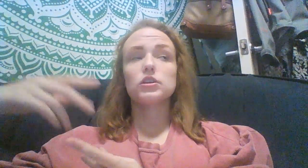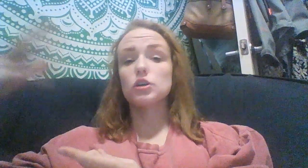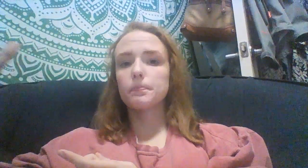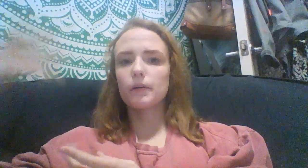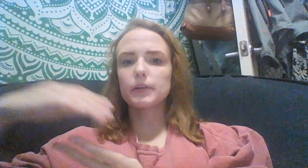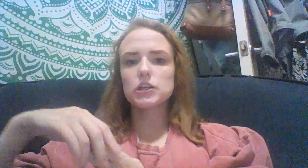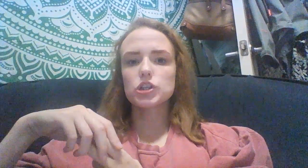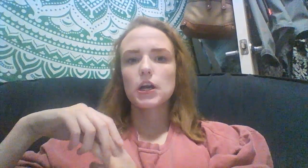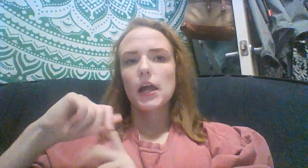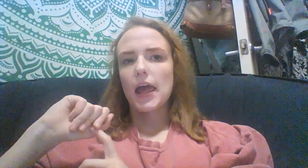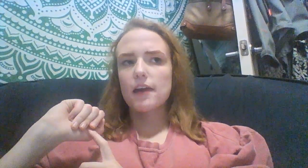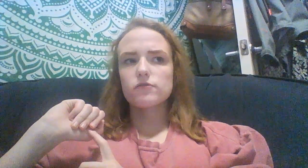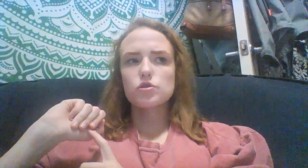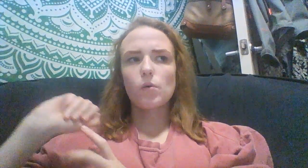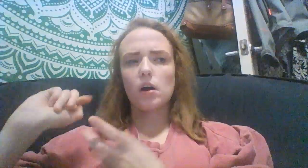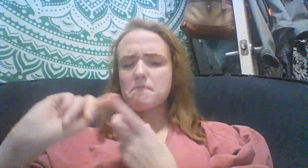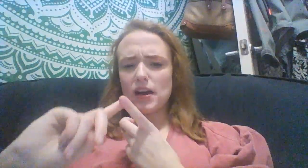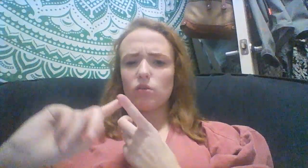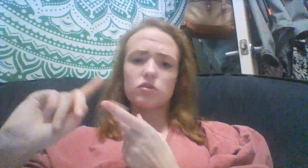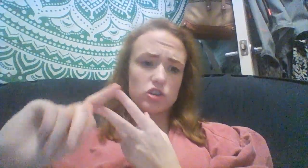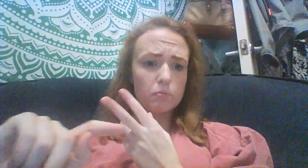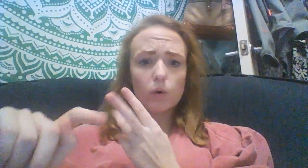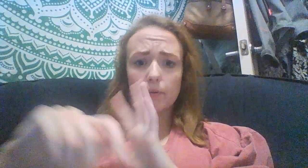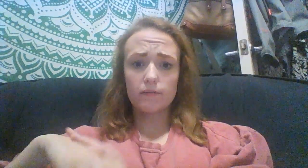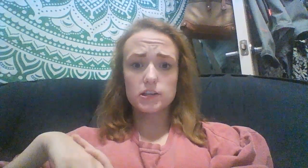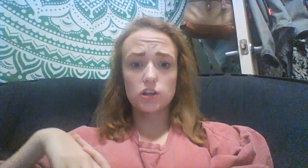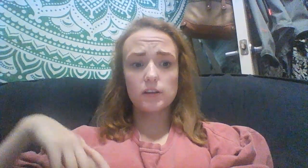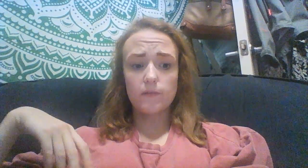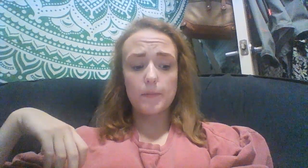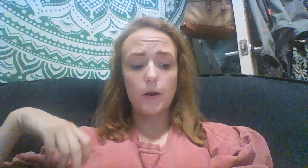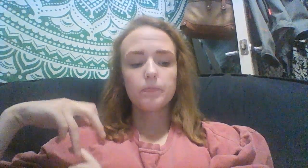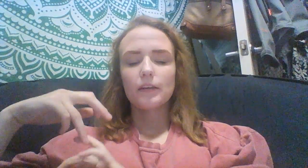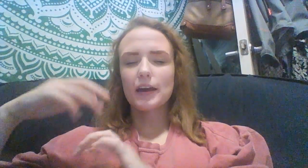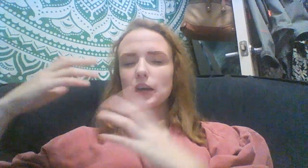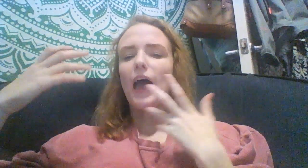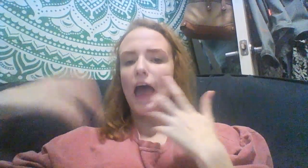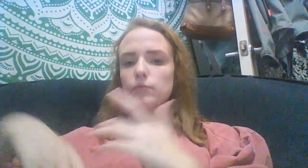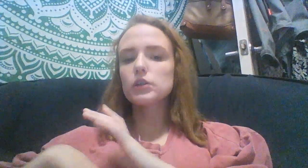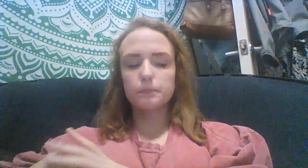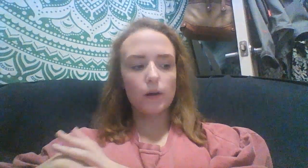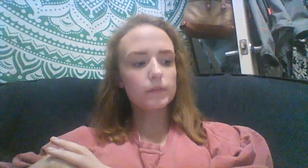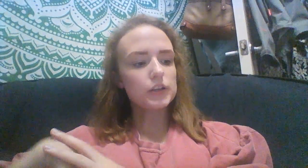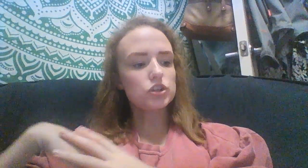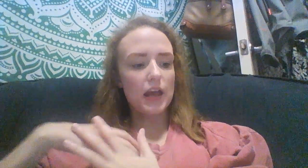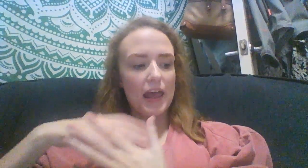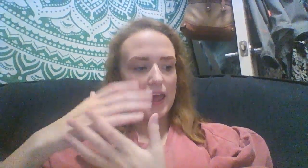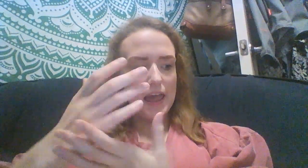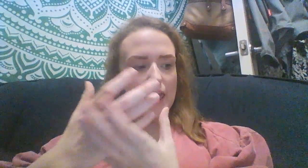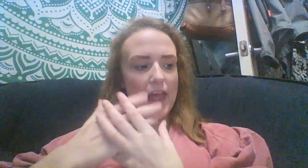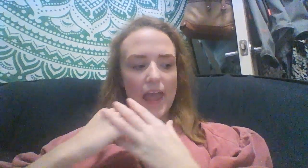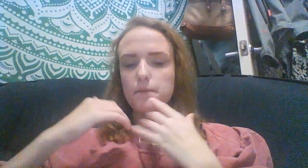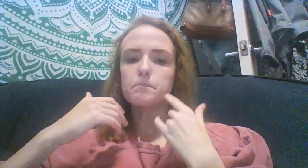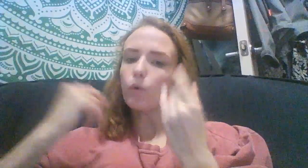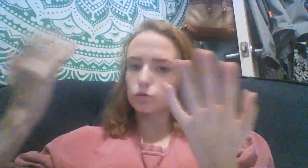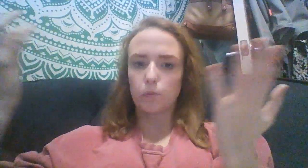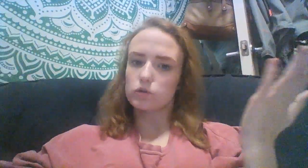you're privileged. If you are male, you're more privileged than the female. Like, everyone's privileged in multiple types